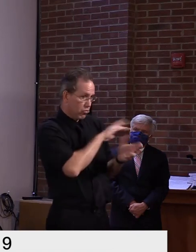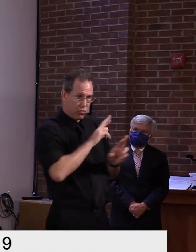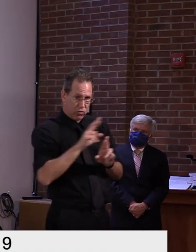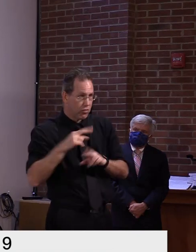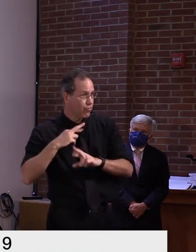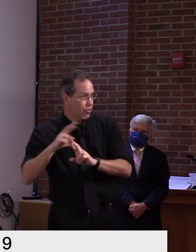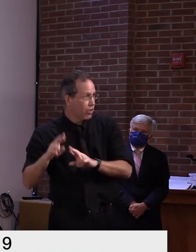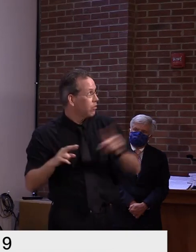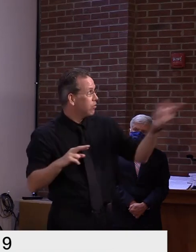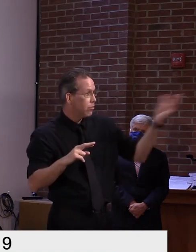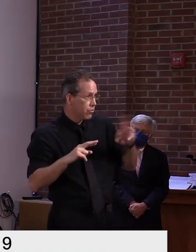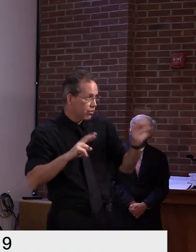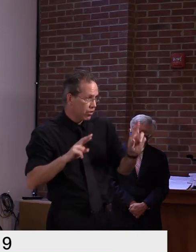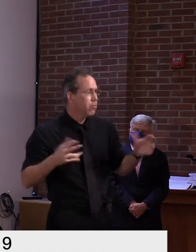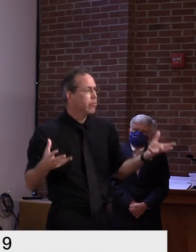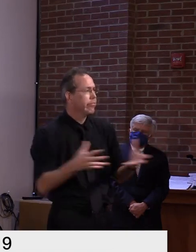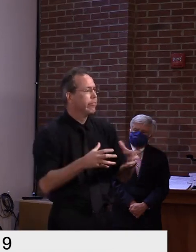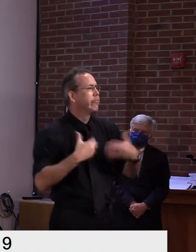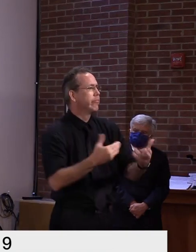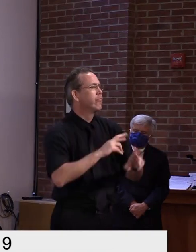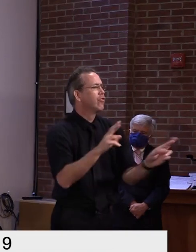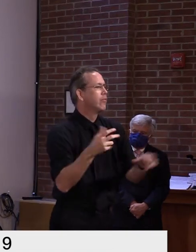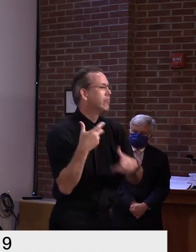and addressing just these issues.